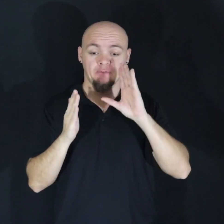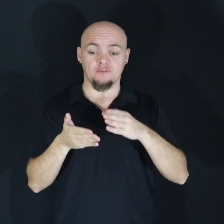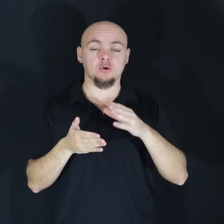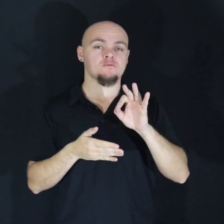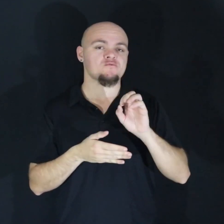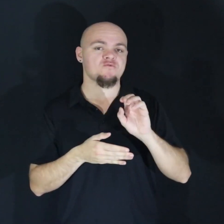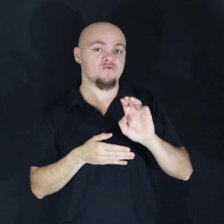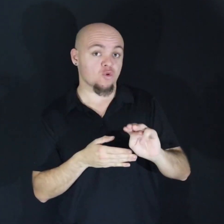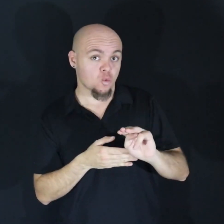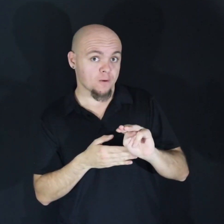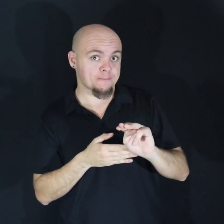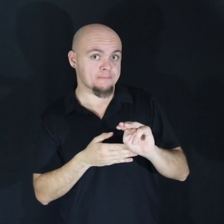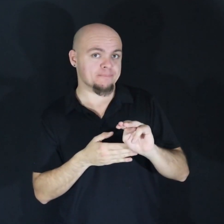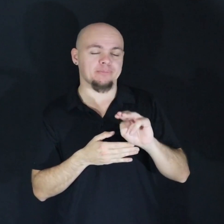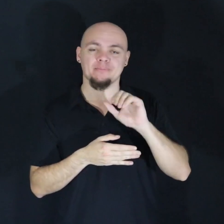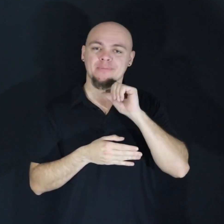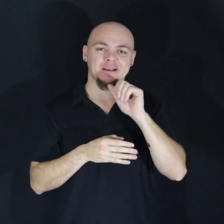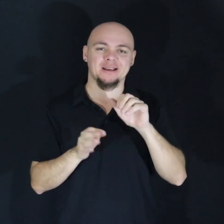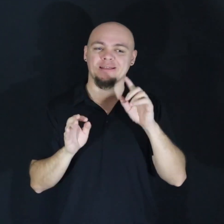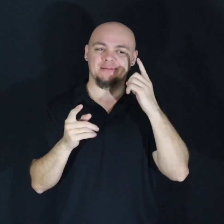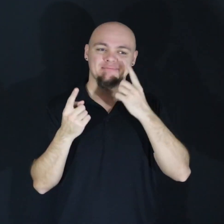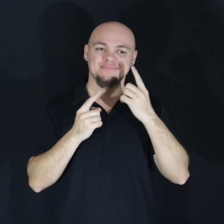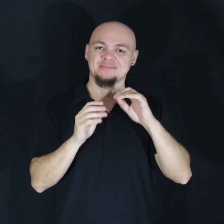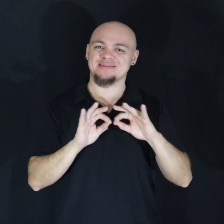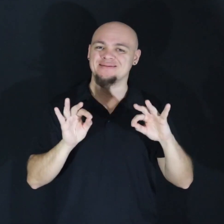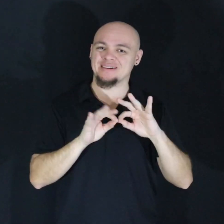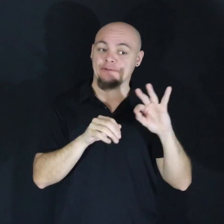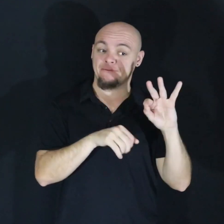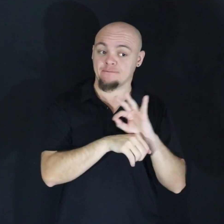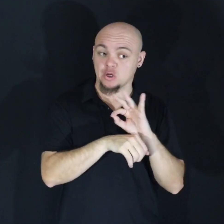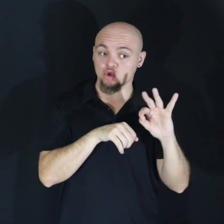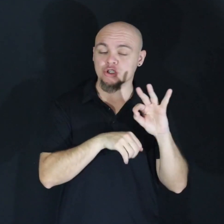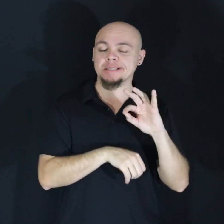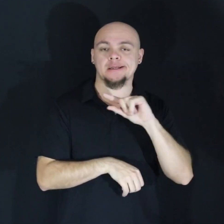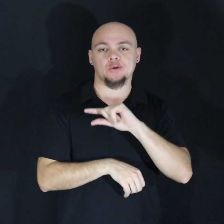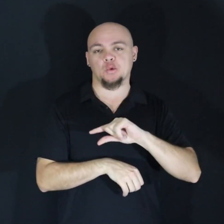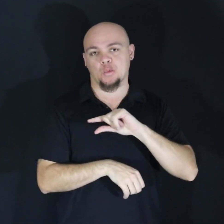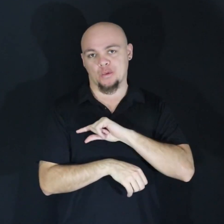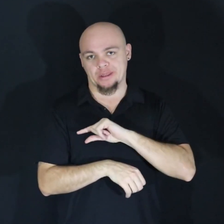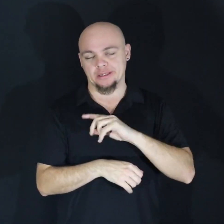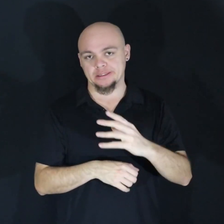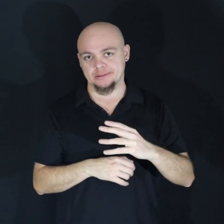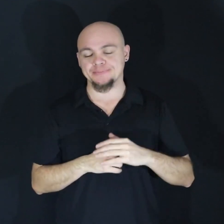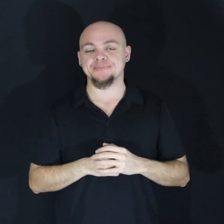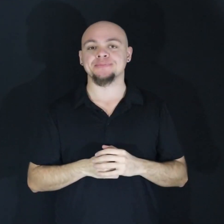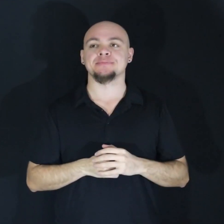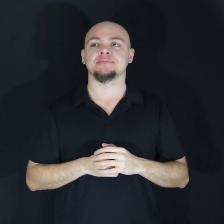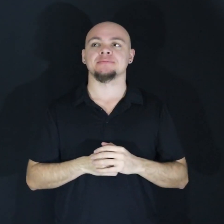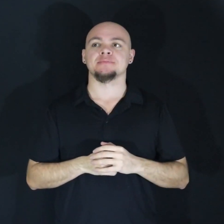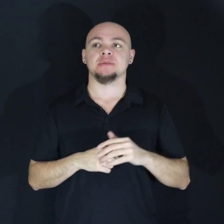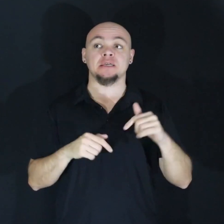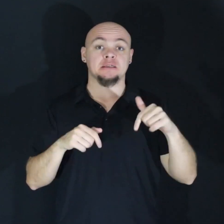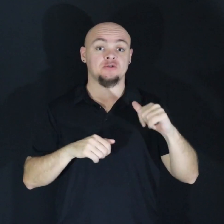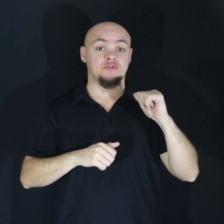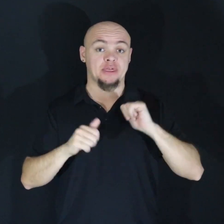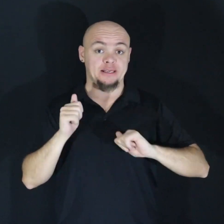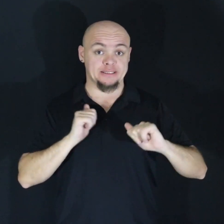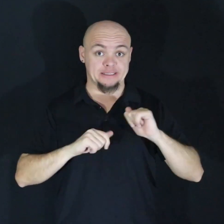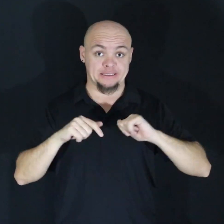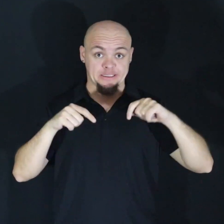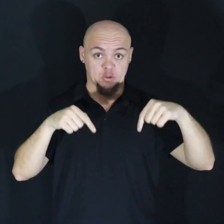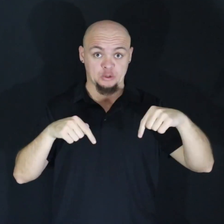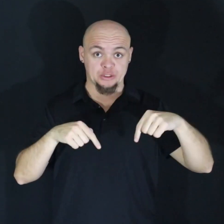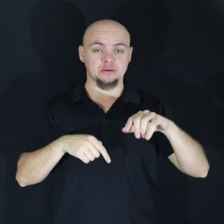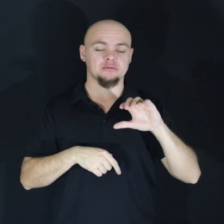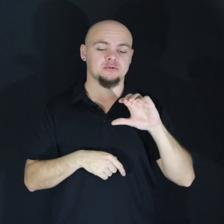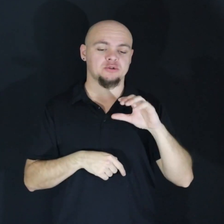without considering essential aspects of function and quality. Take this very theater, for example, the